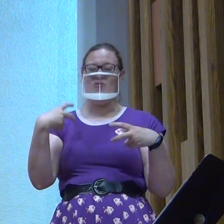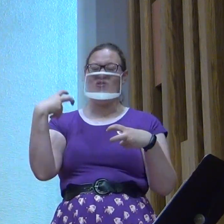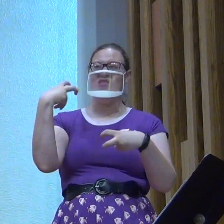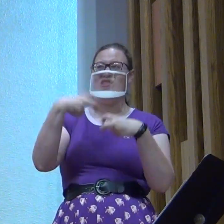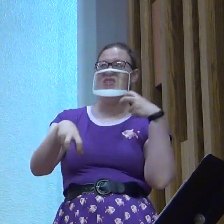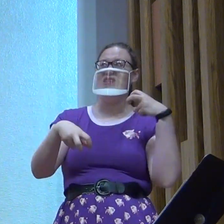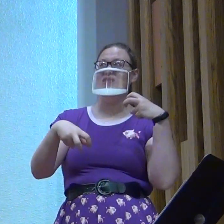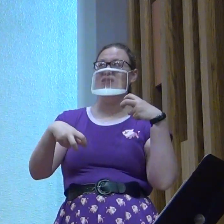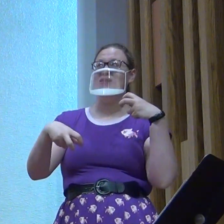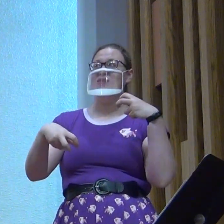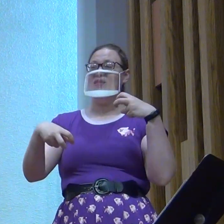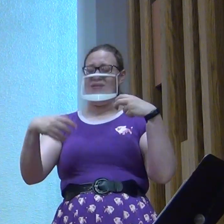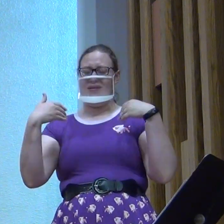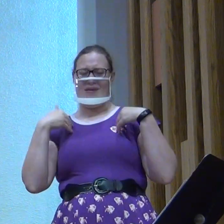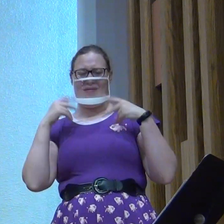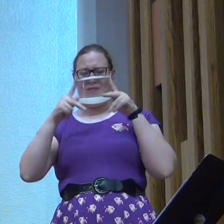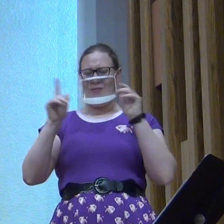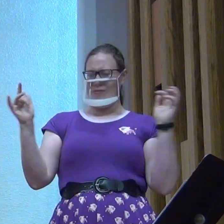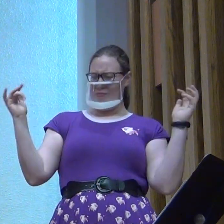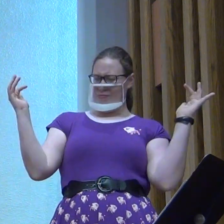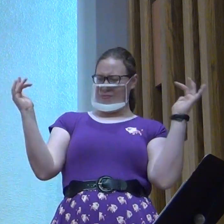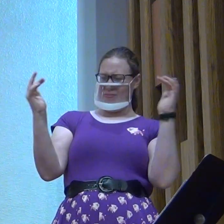arrange that fellowship,